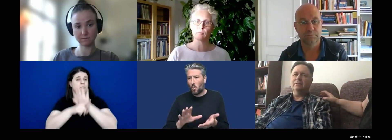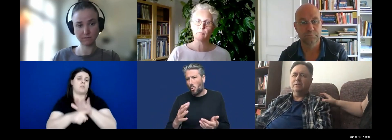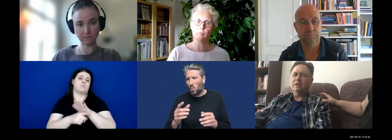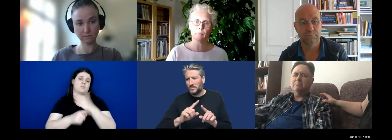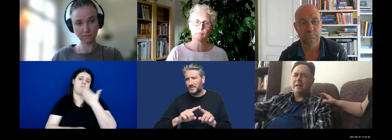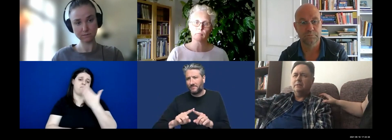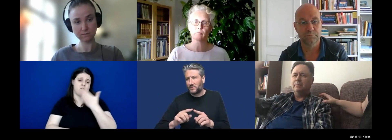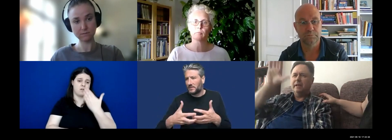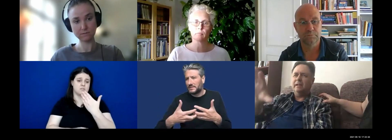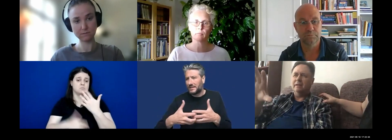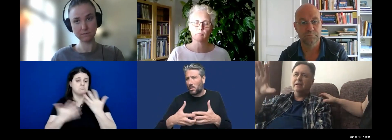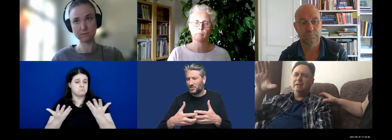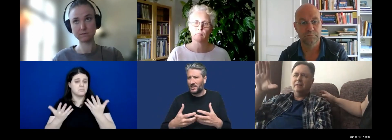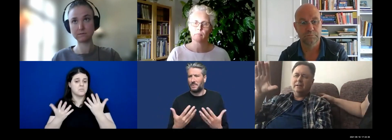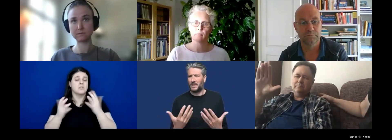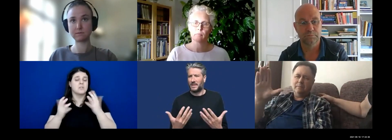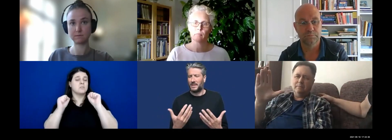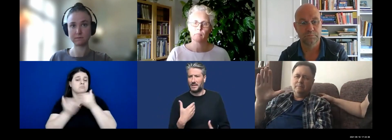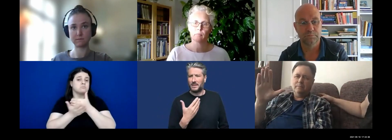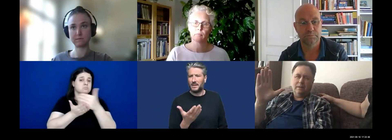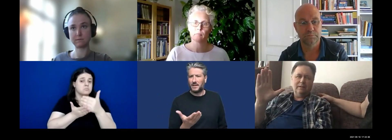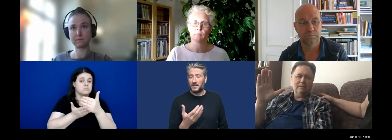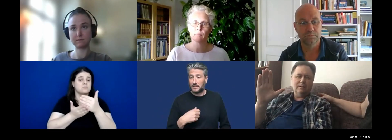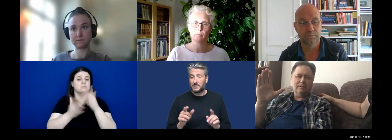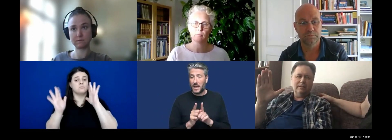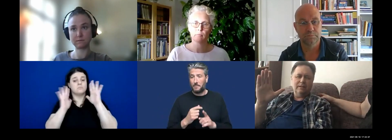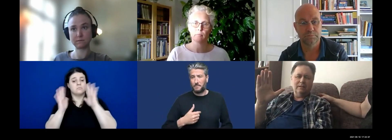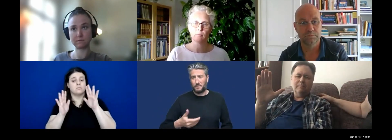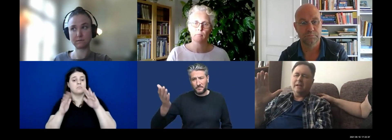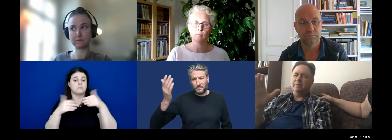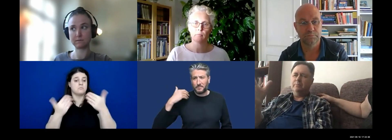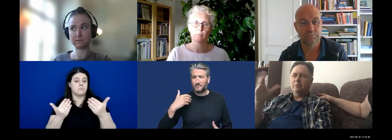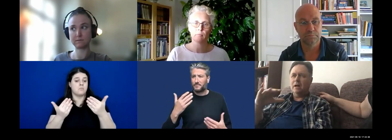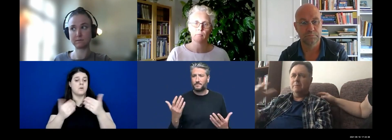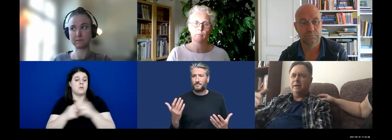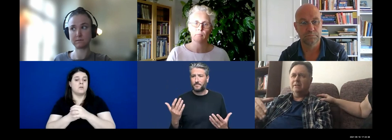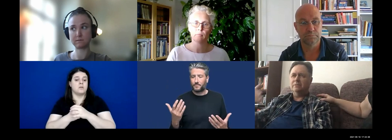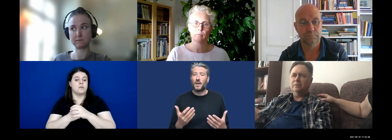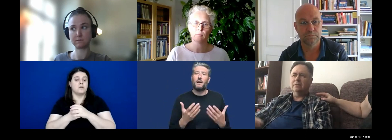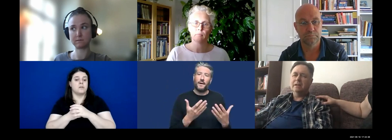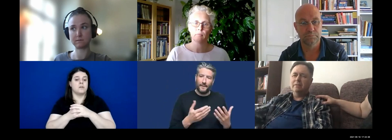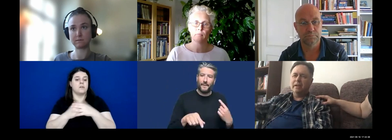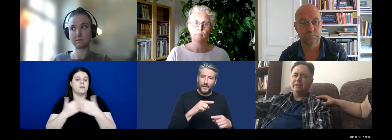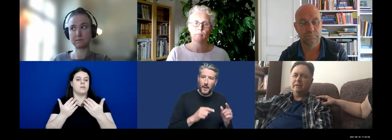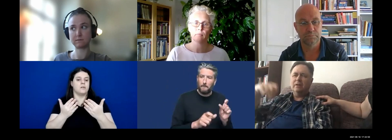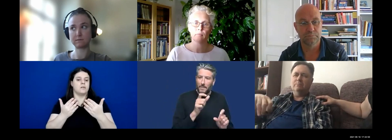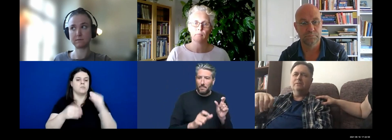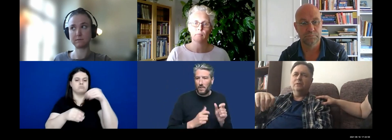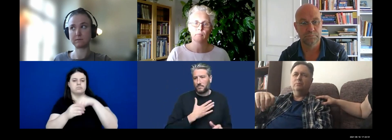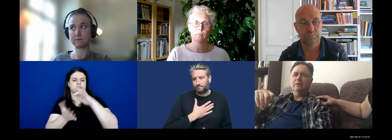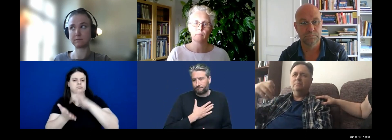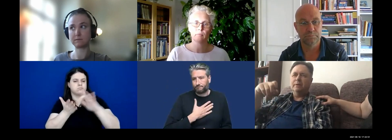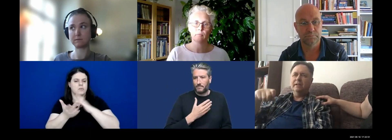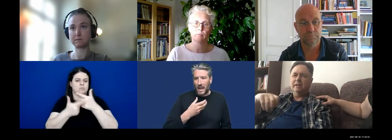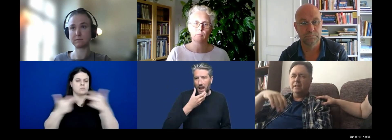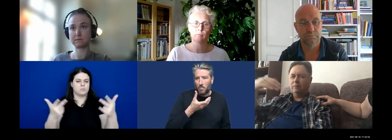Again, it's all going back to the beginning. Like, I know that the Mac people, iPads and so on, they developed their